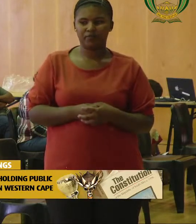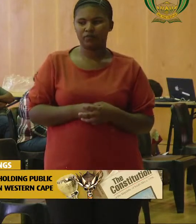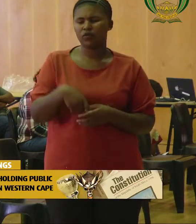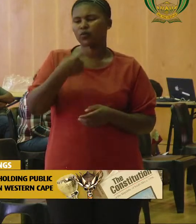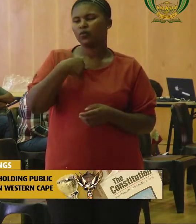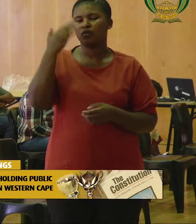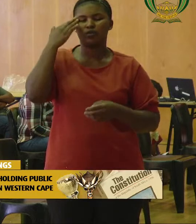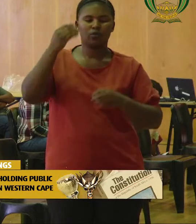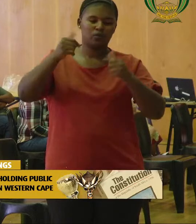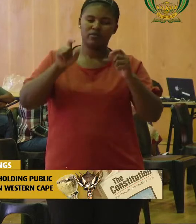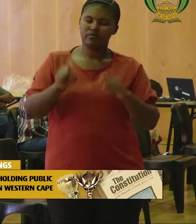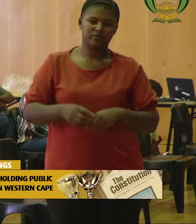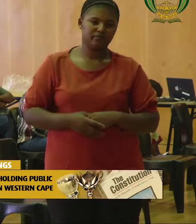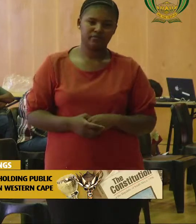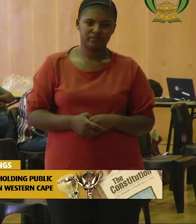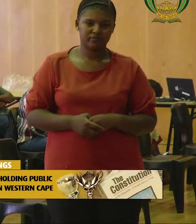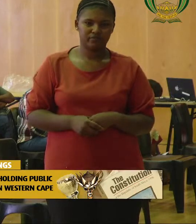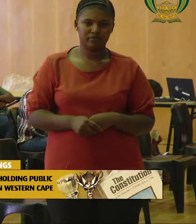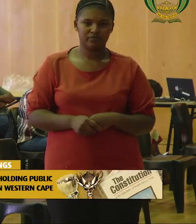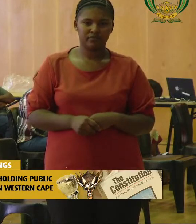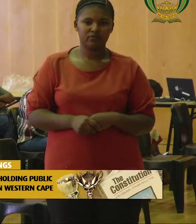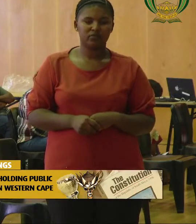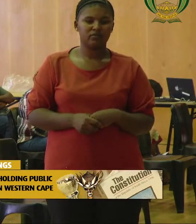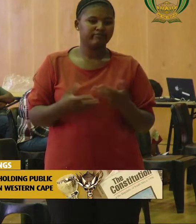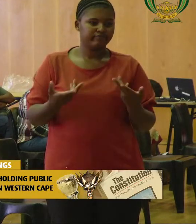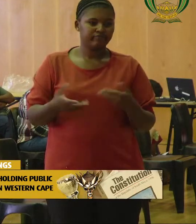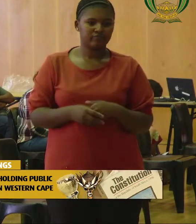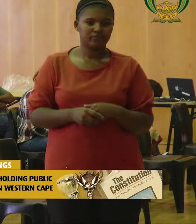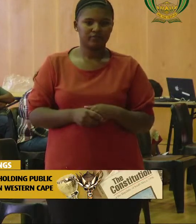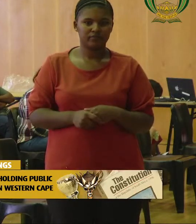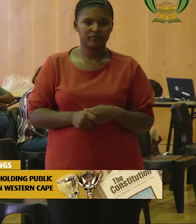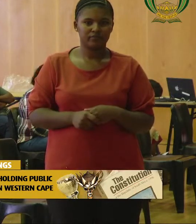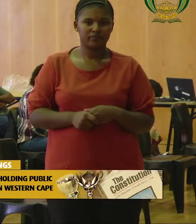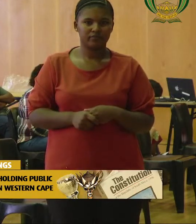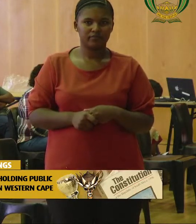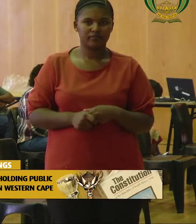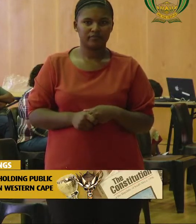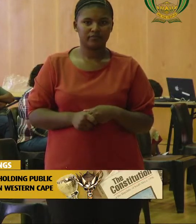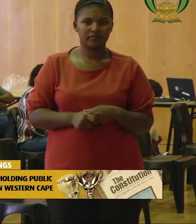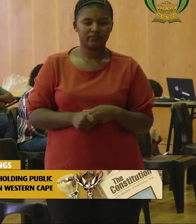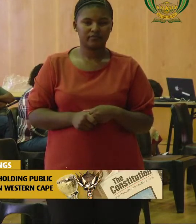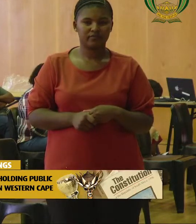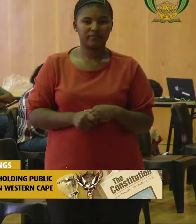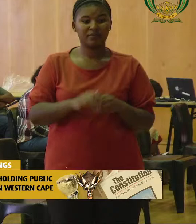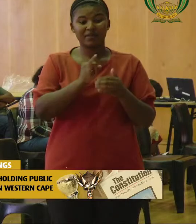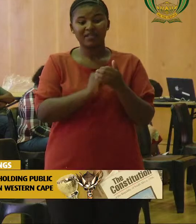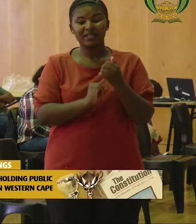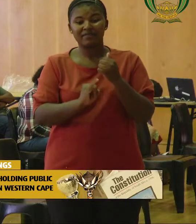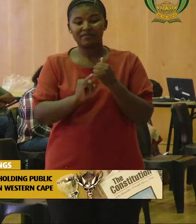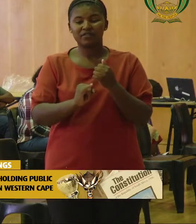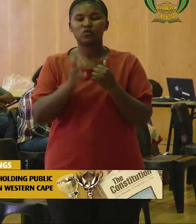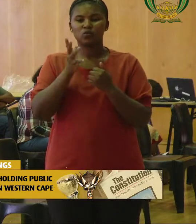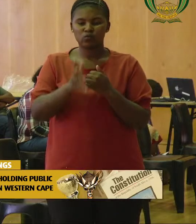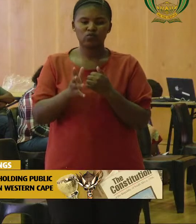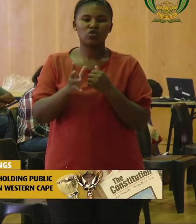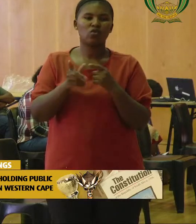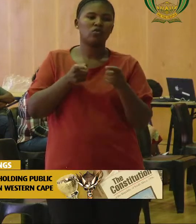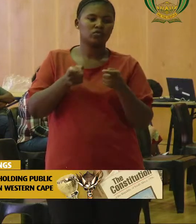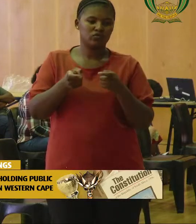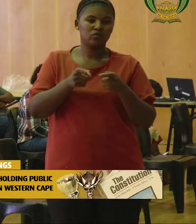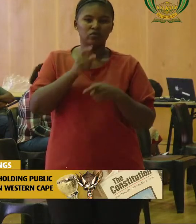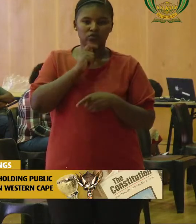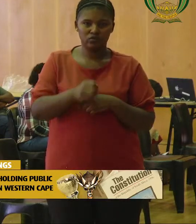thing. We know this thing that people are going to be, those individuals are going to be controlled